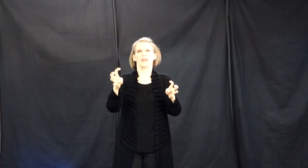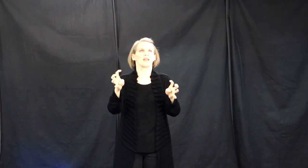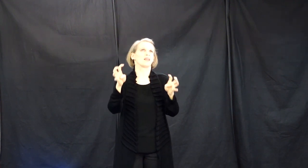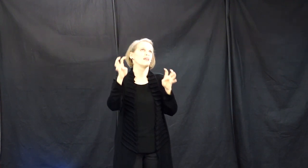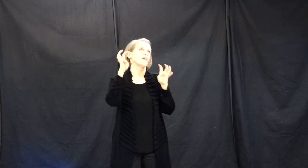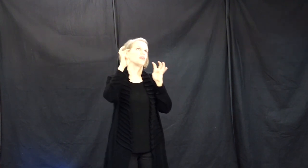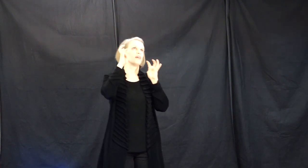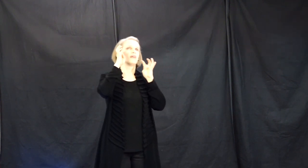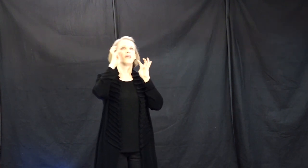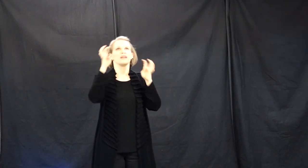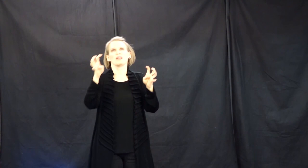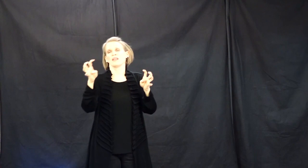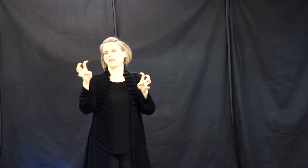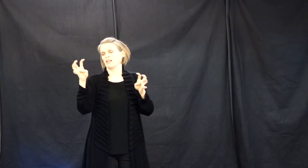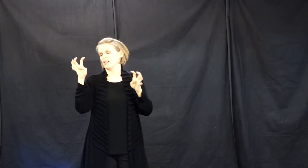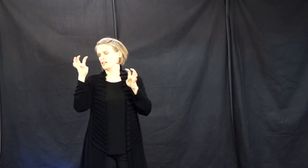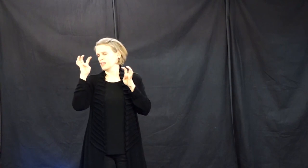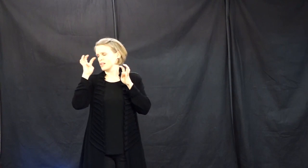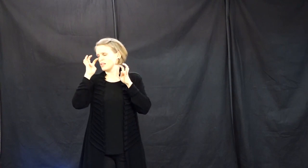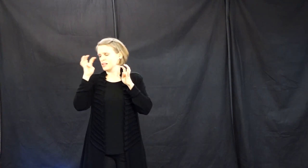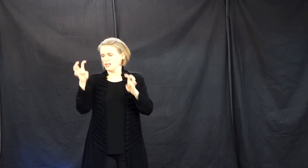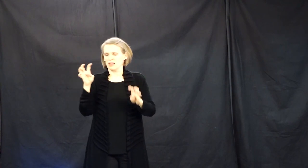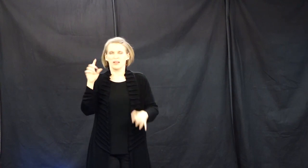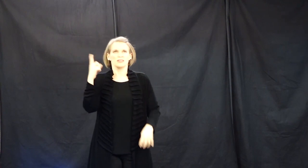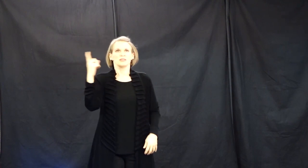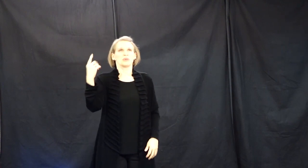Somebody tells me you'd better hide.